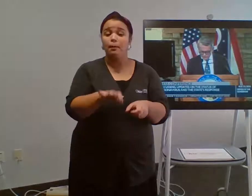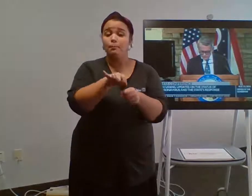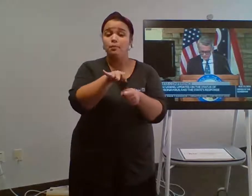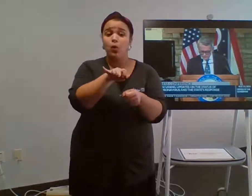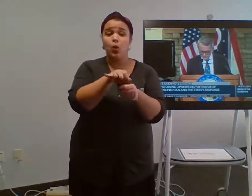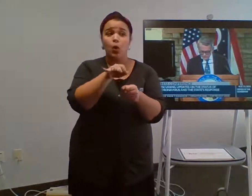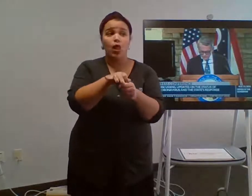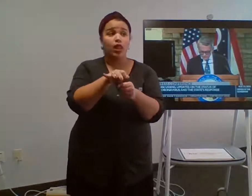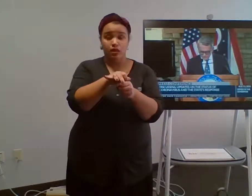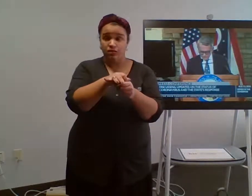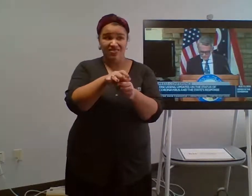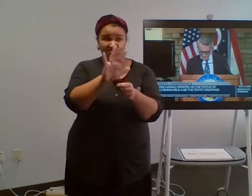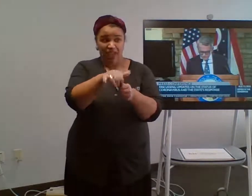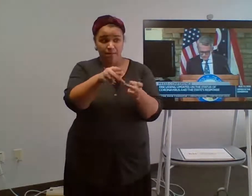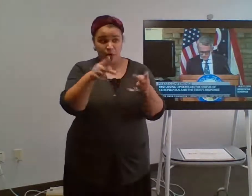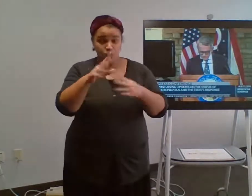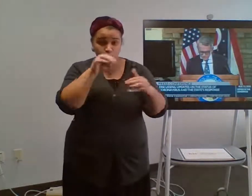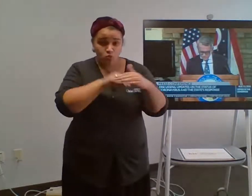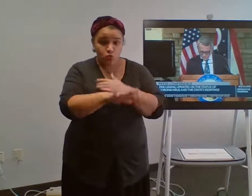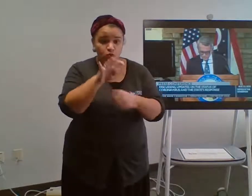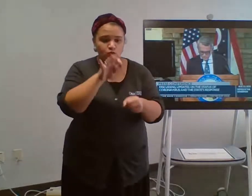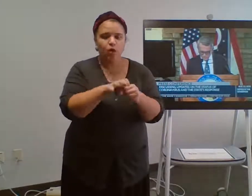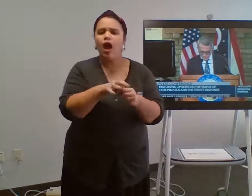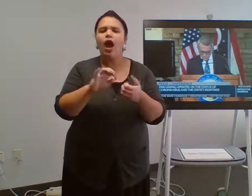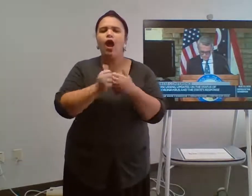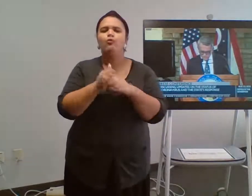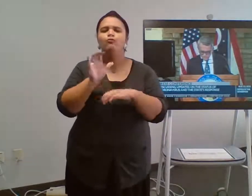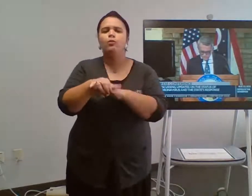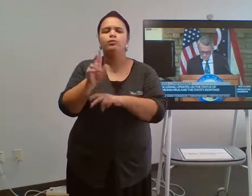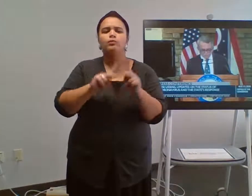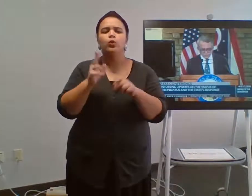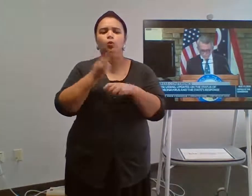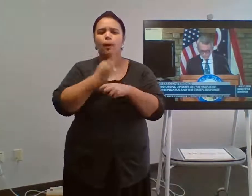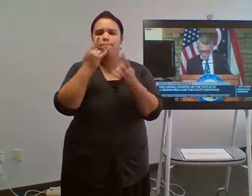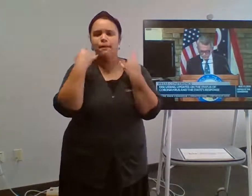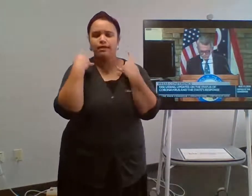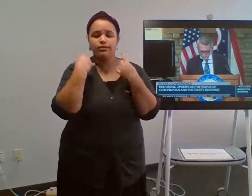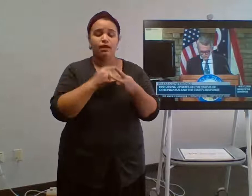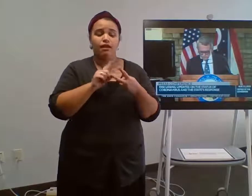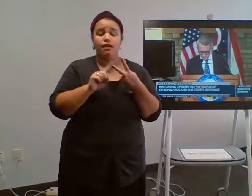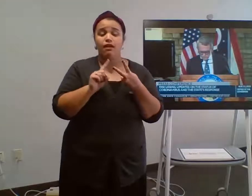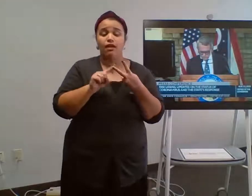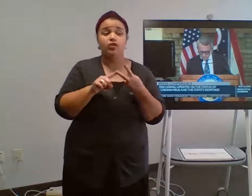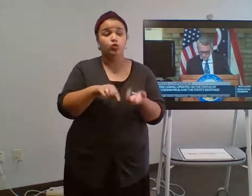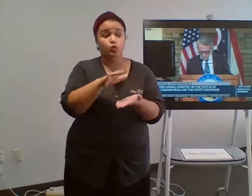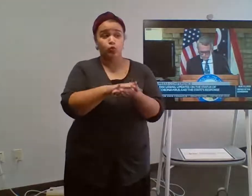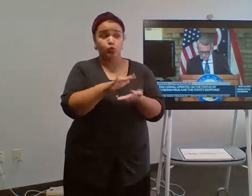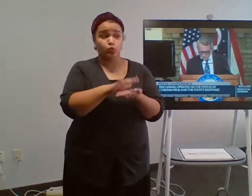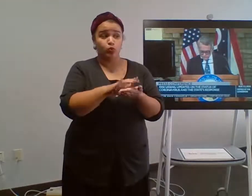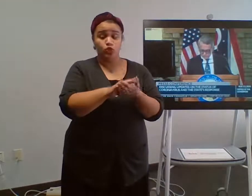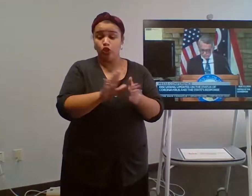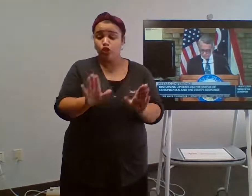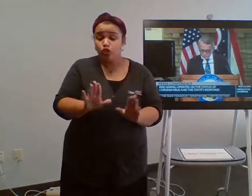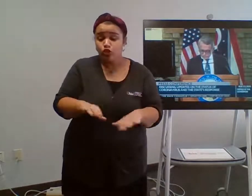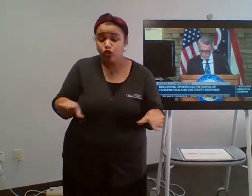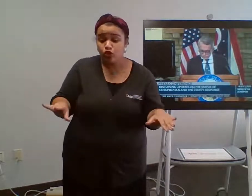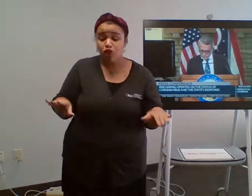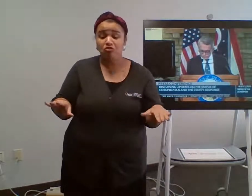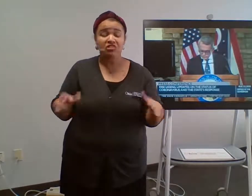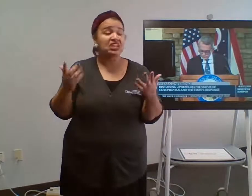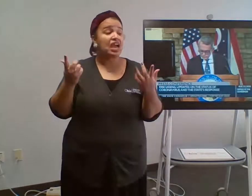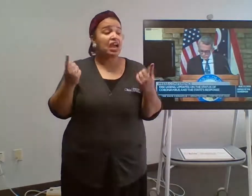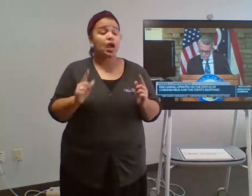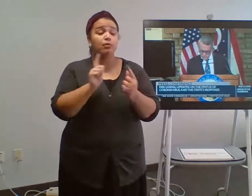places during the election this fall? And secondly, when it comes to masks in schools, do children still need to wear them even if they're socially distanced?